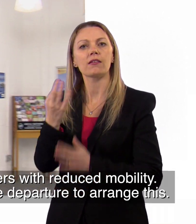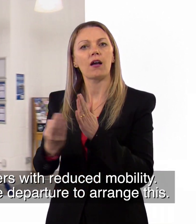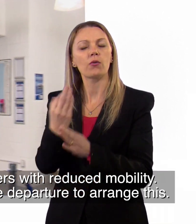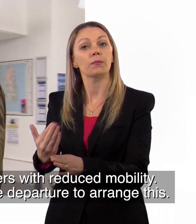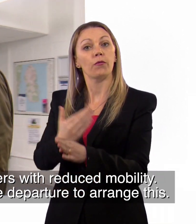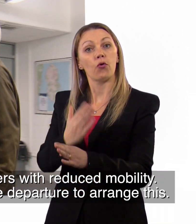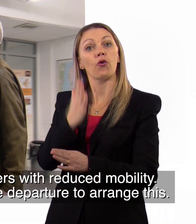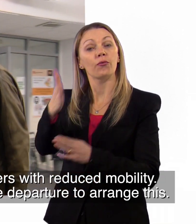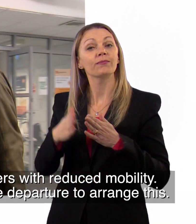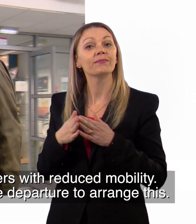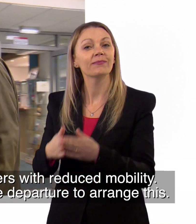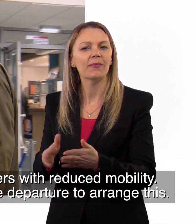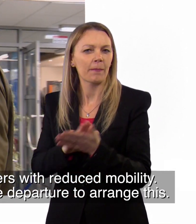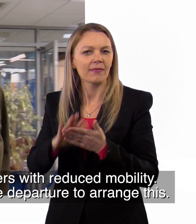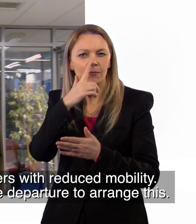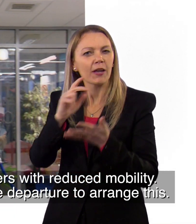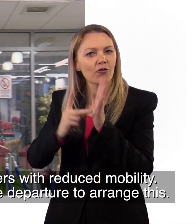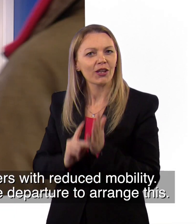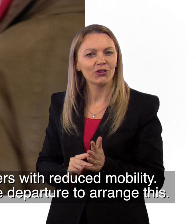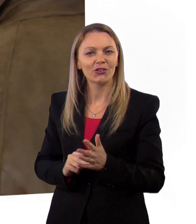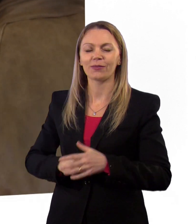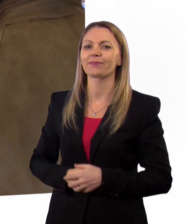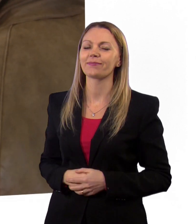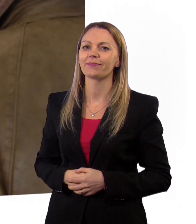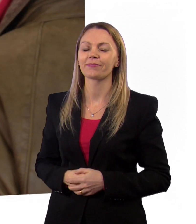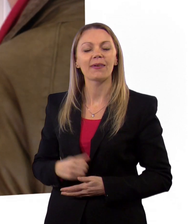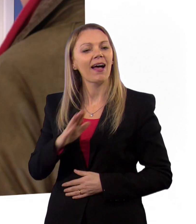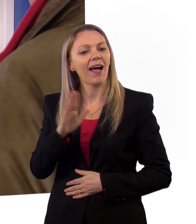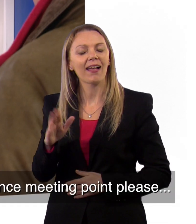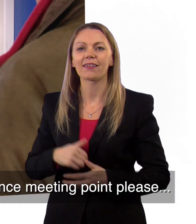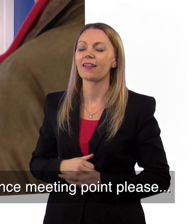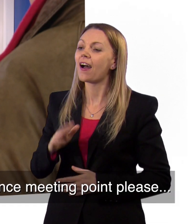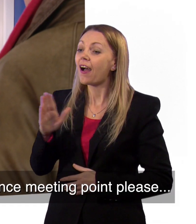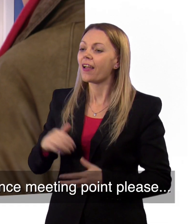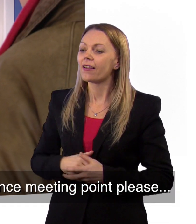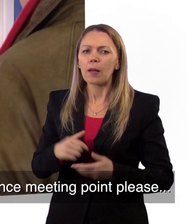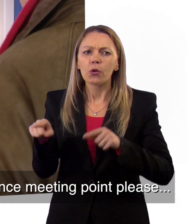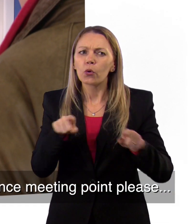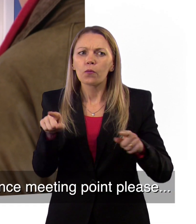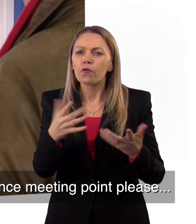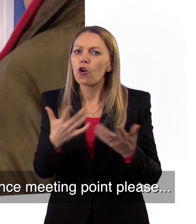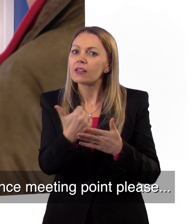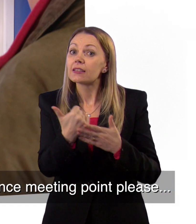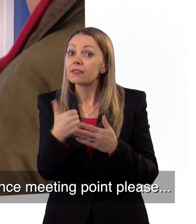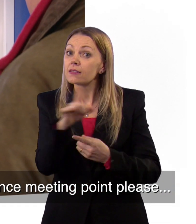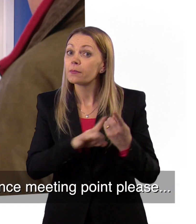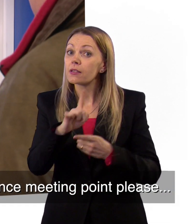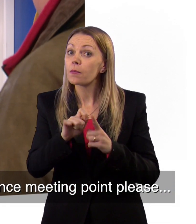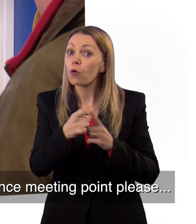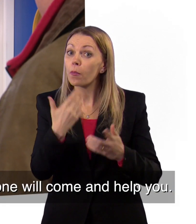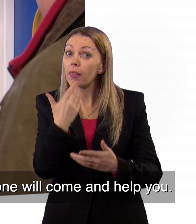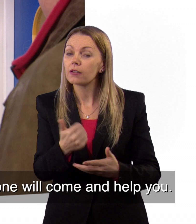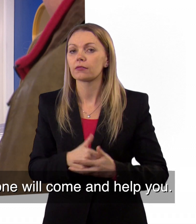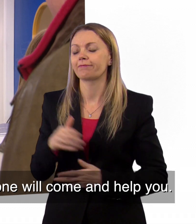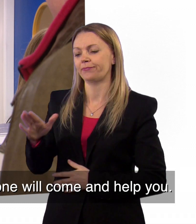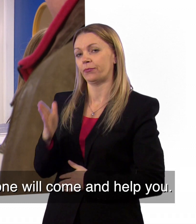hours before departure so we can arrange this. Hi. Hi. I'm looking for the passenger assistance meeting point, please.